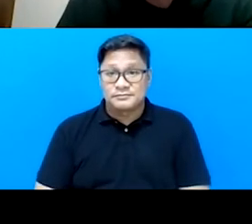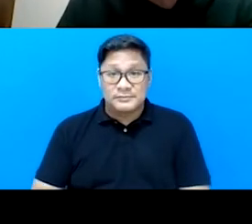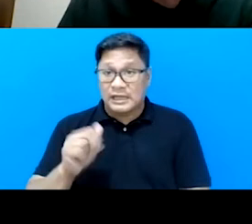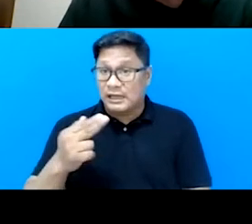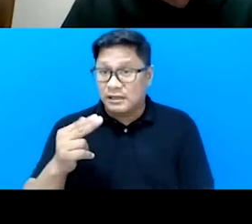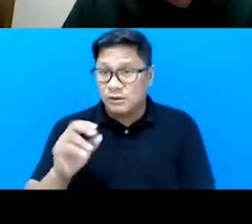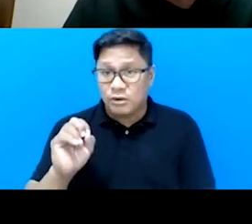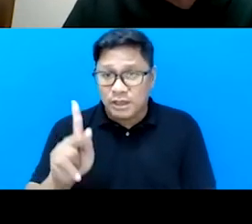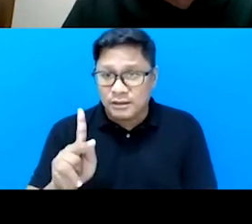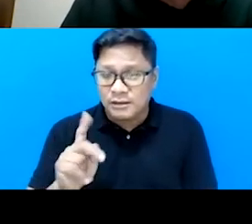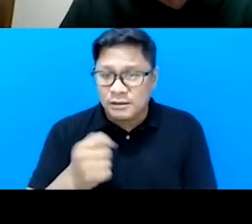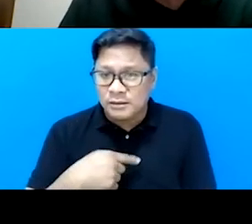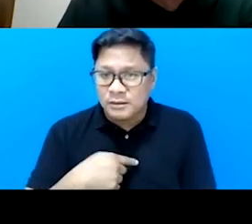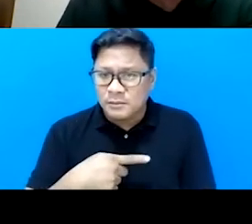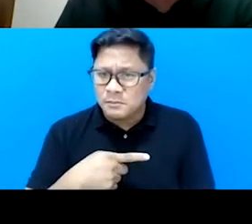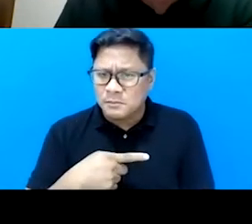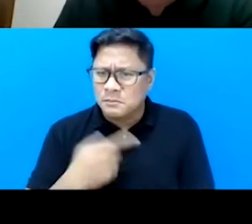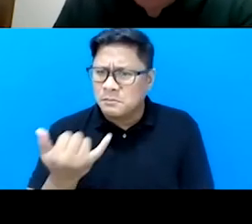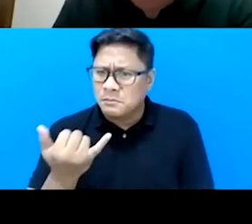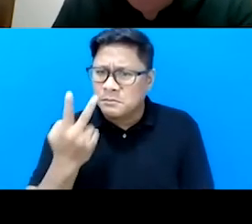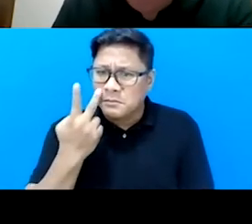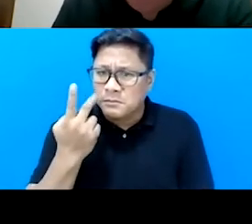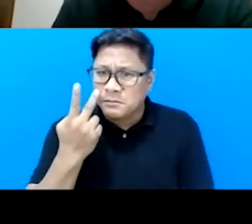Okay. Now you see